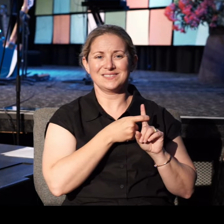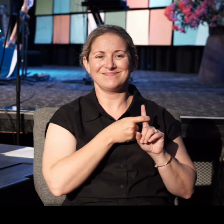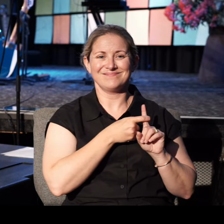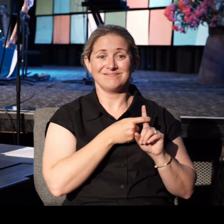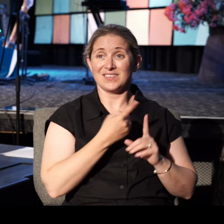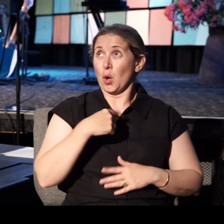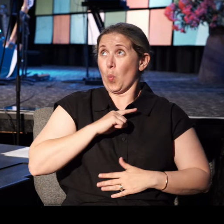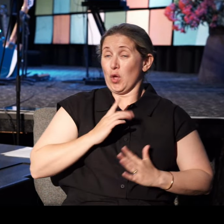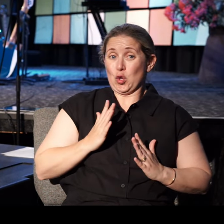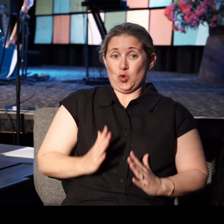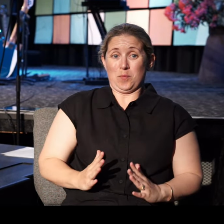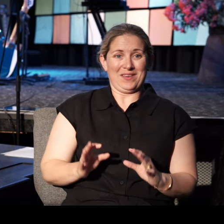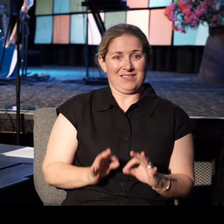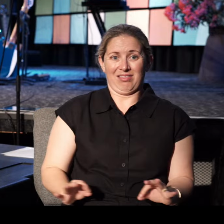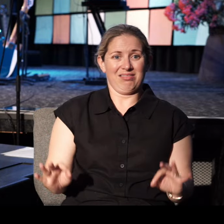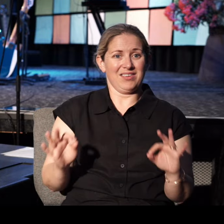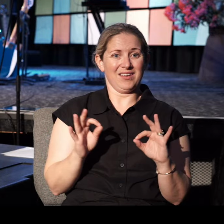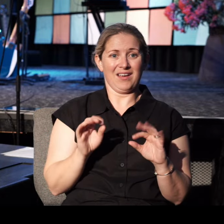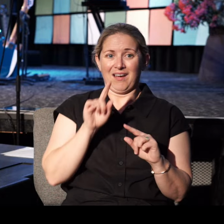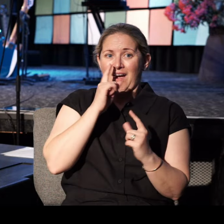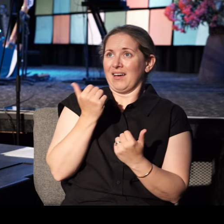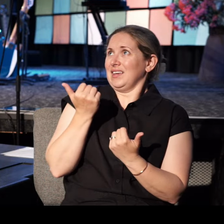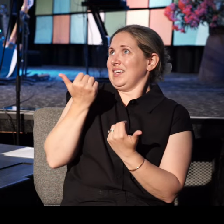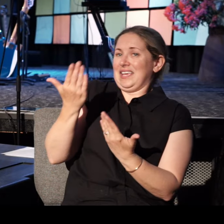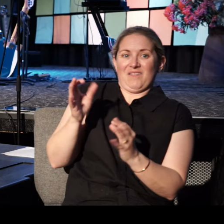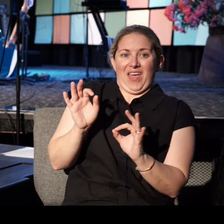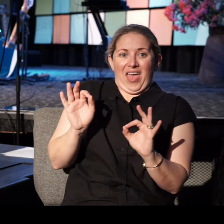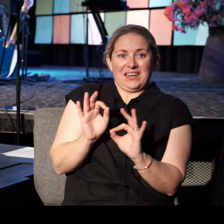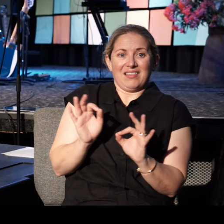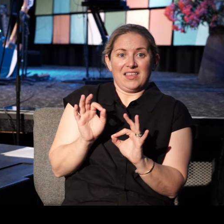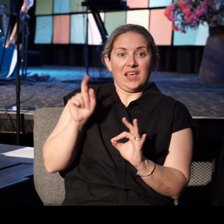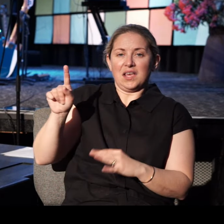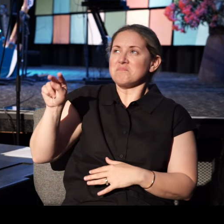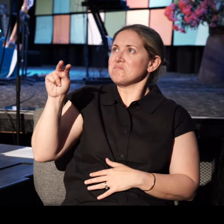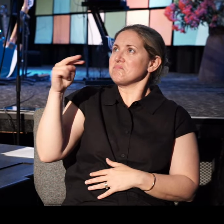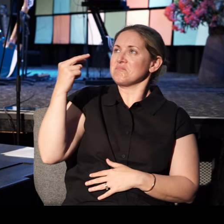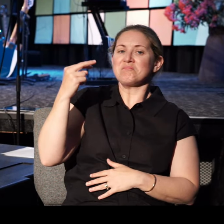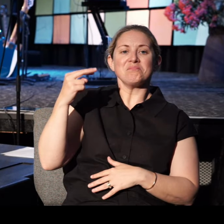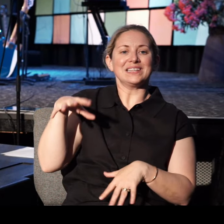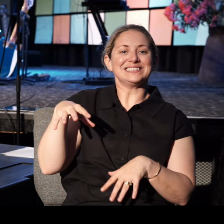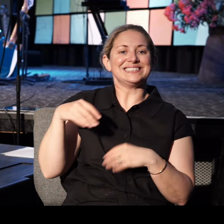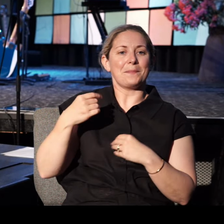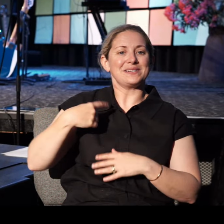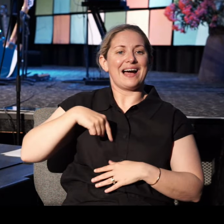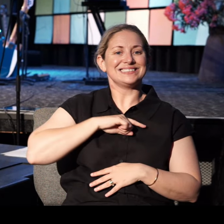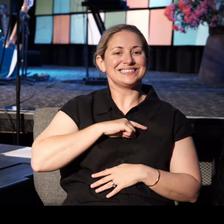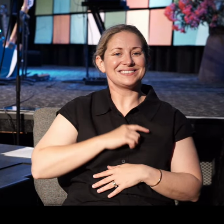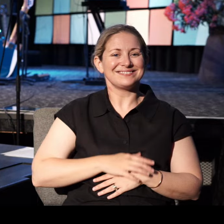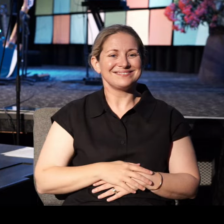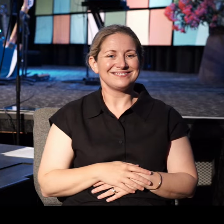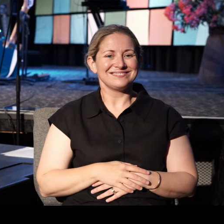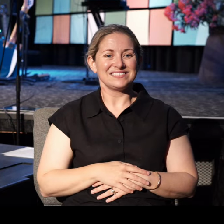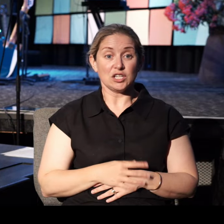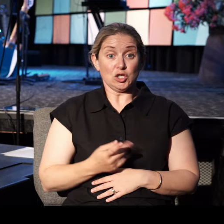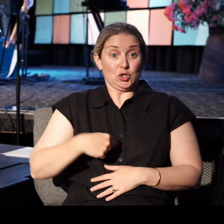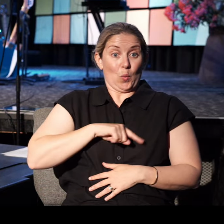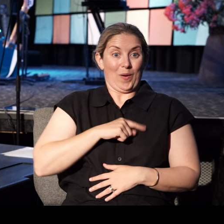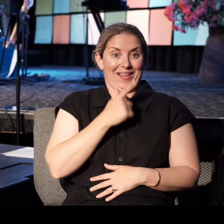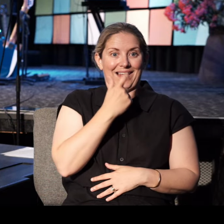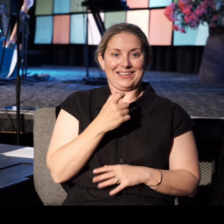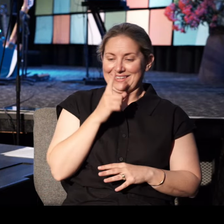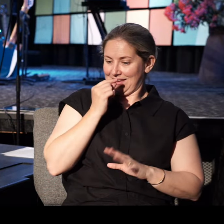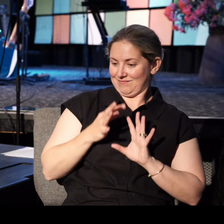and sinful creatures at that. So we have now entered into a relationship with God, the Creator, with Him as our Father,